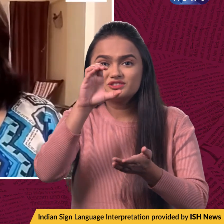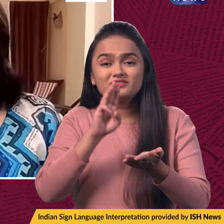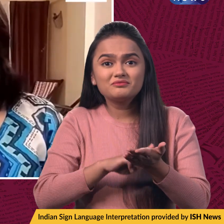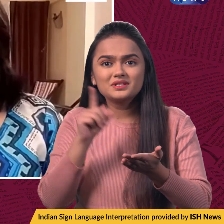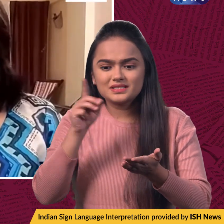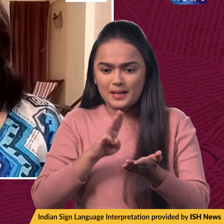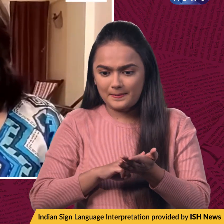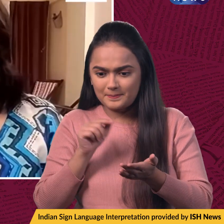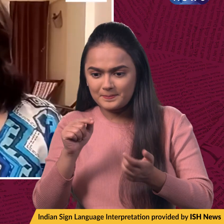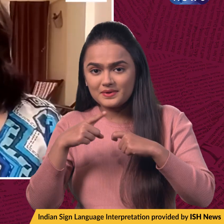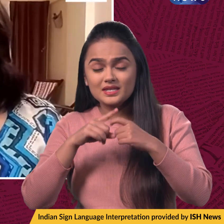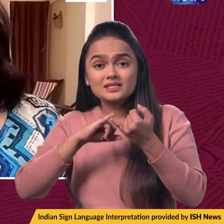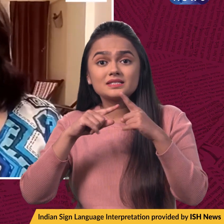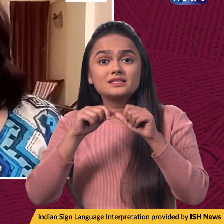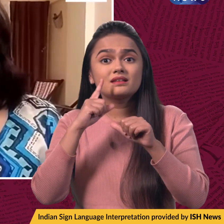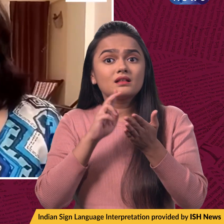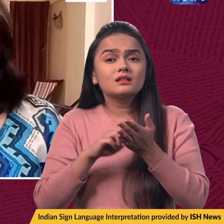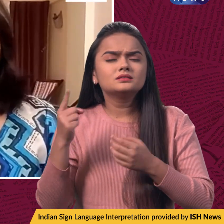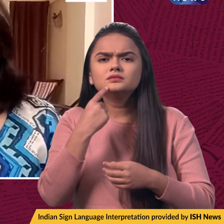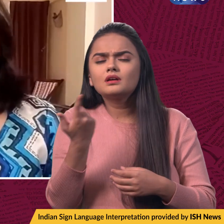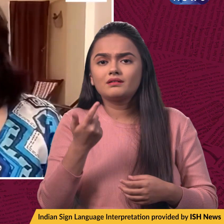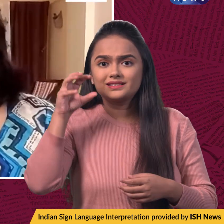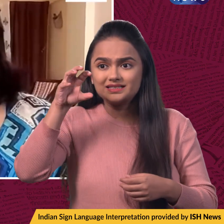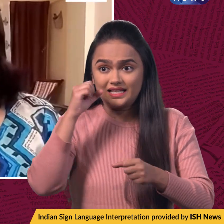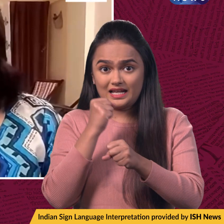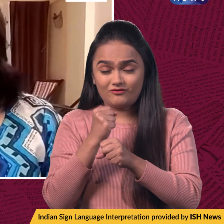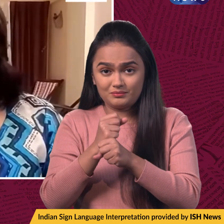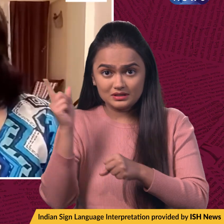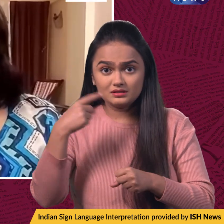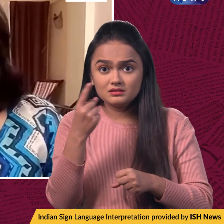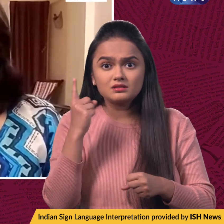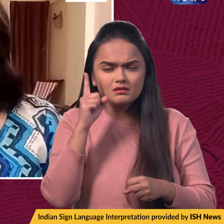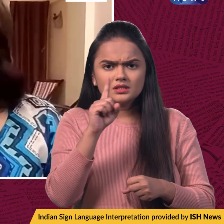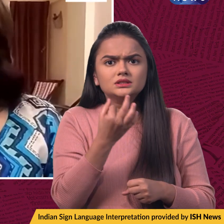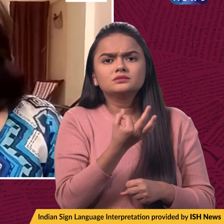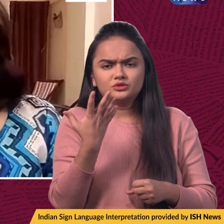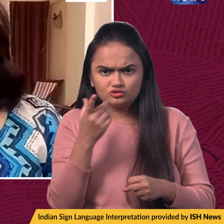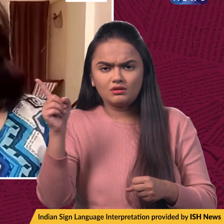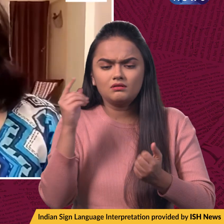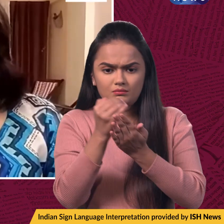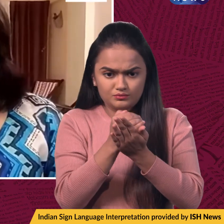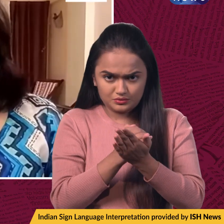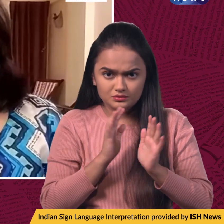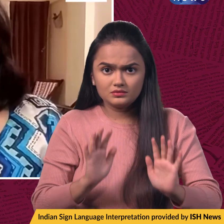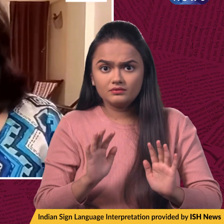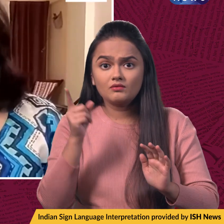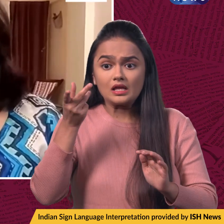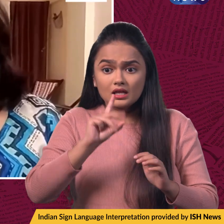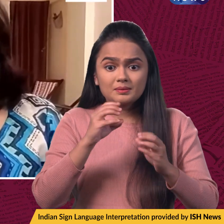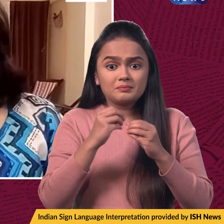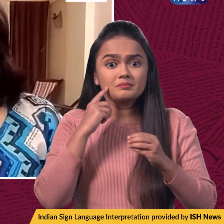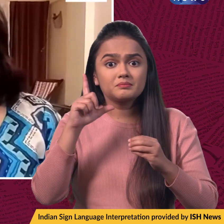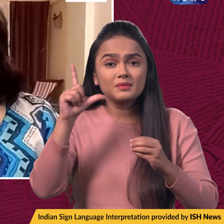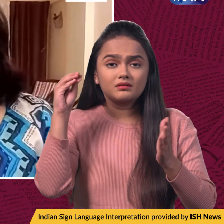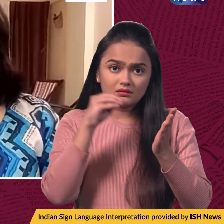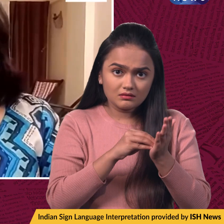Chief Minister M.K. Stalin has said that the state government will convene a special assembly session to pass another bill